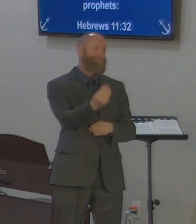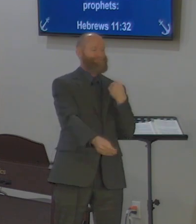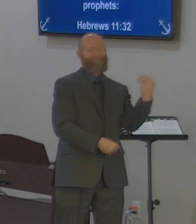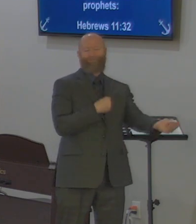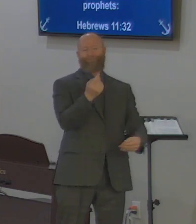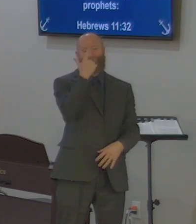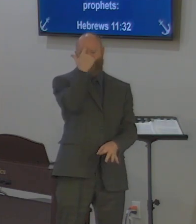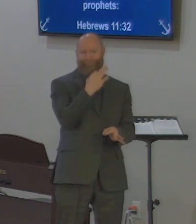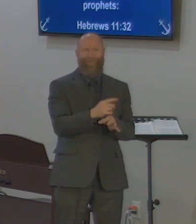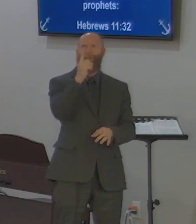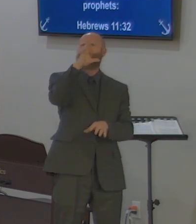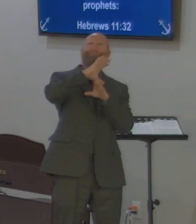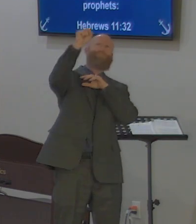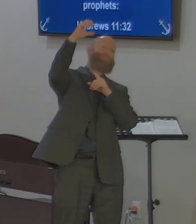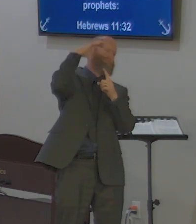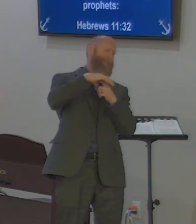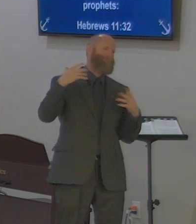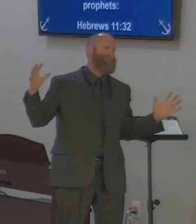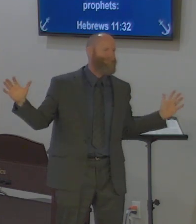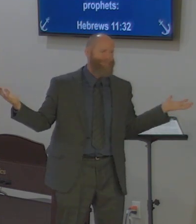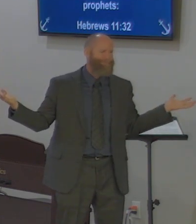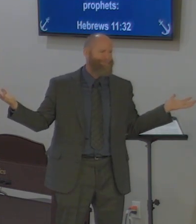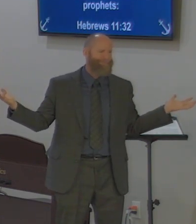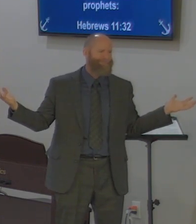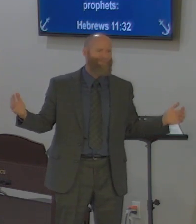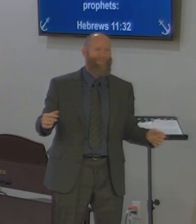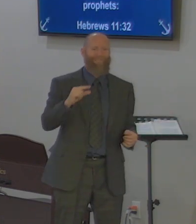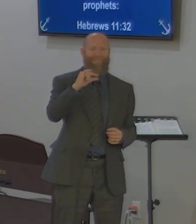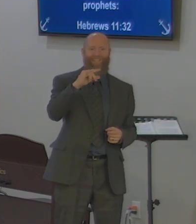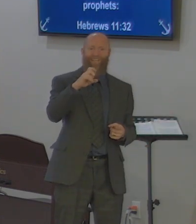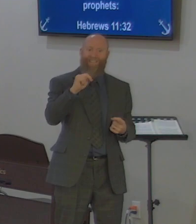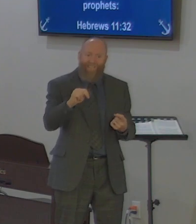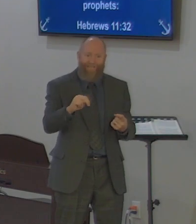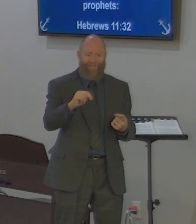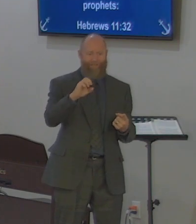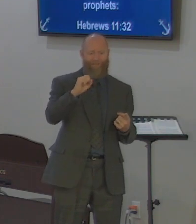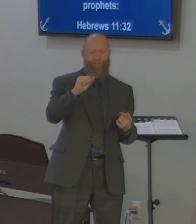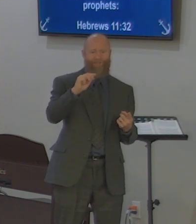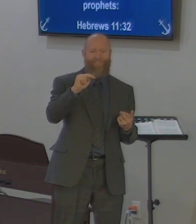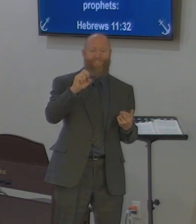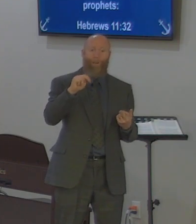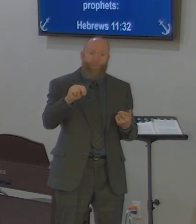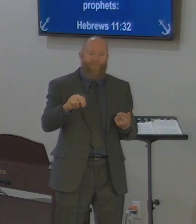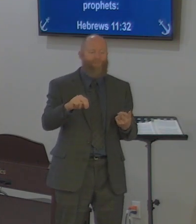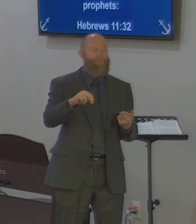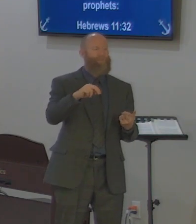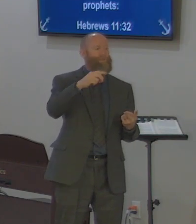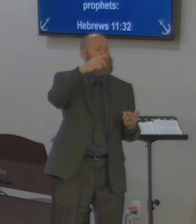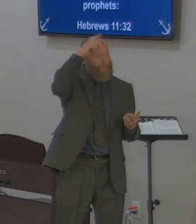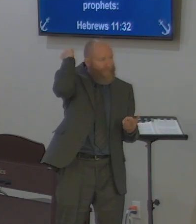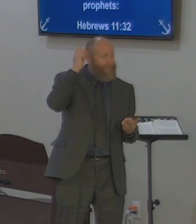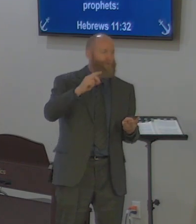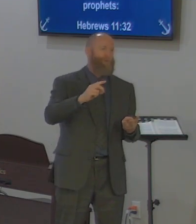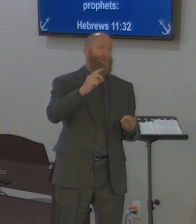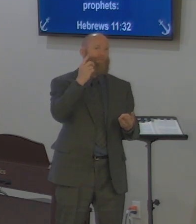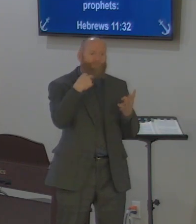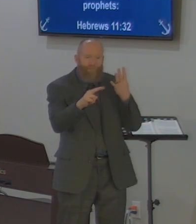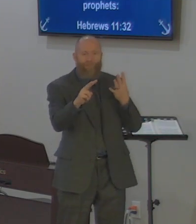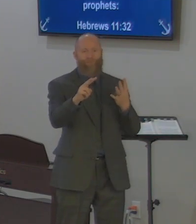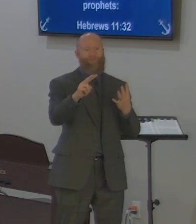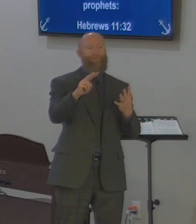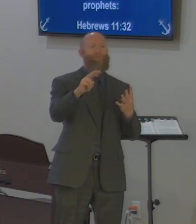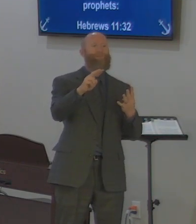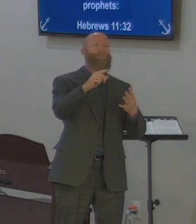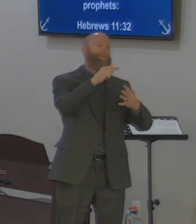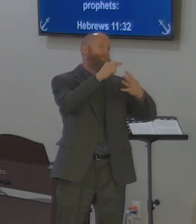of Gideon and of Barak and of Samson and of Jephthah and of David also and Samuel and of the prophets, who through